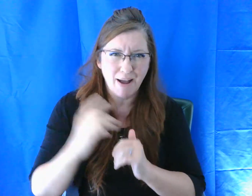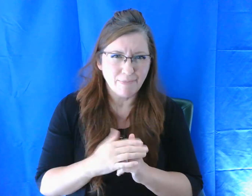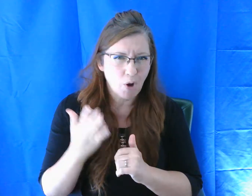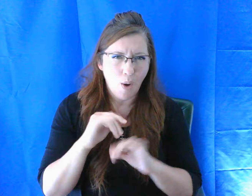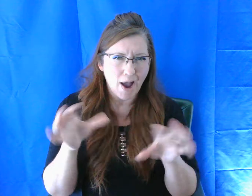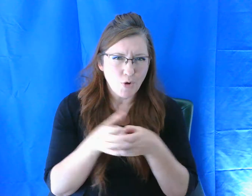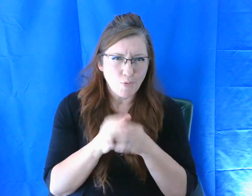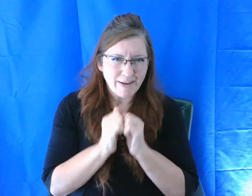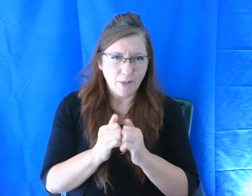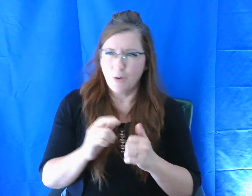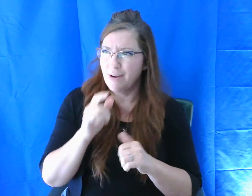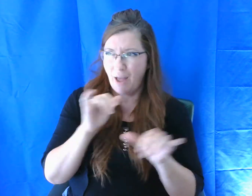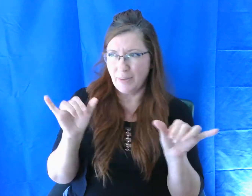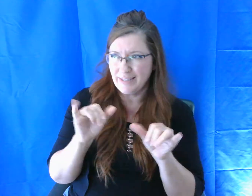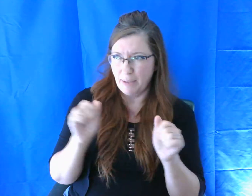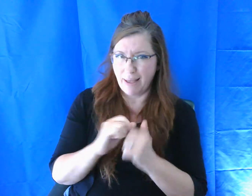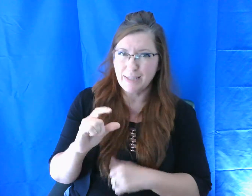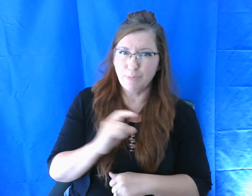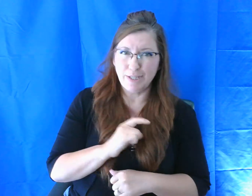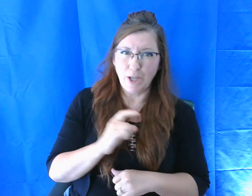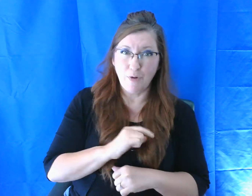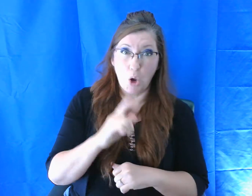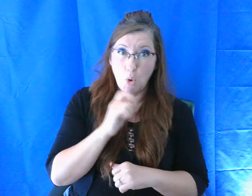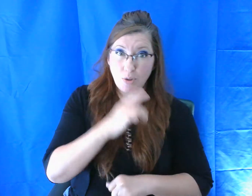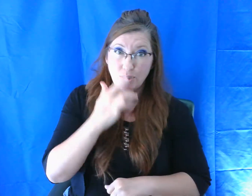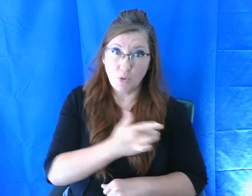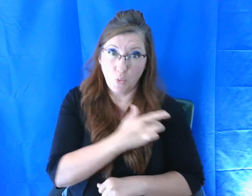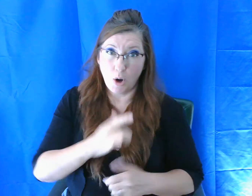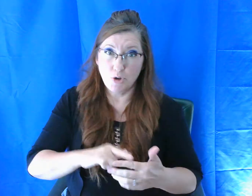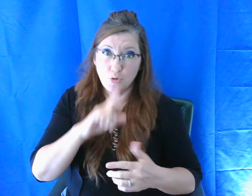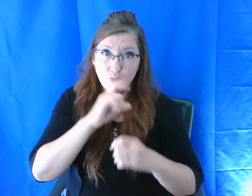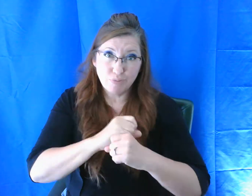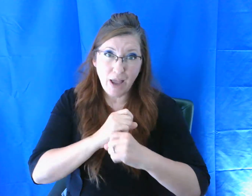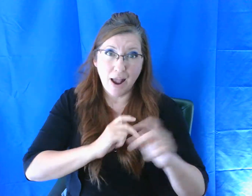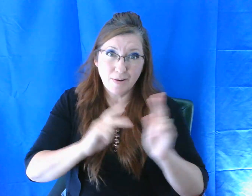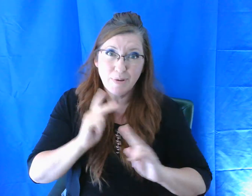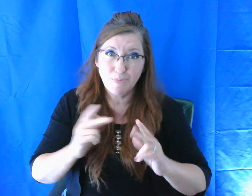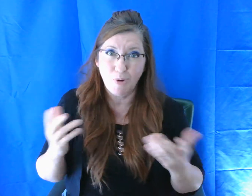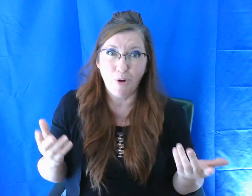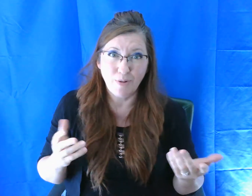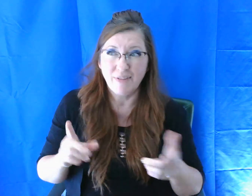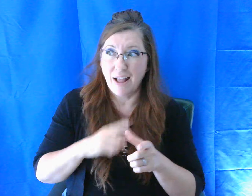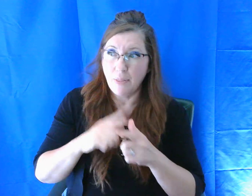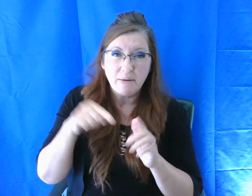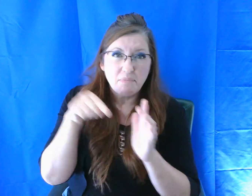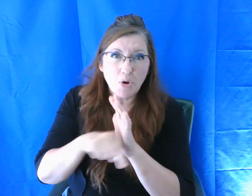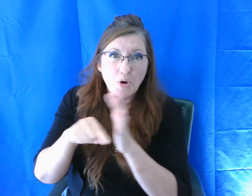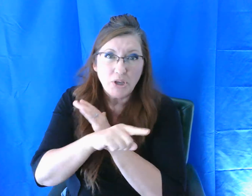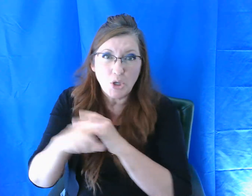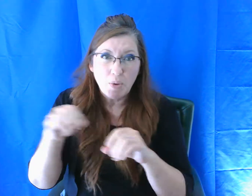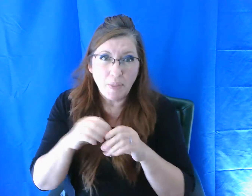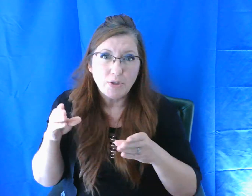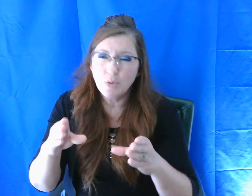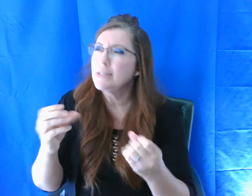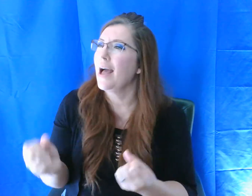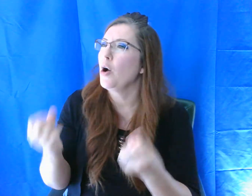it together. It's not the same as a police officer who's sworn to protect people. Murdering you in the streets. How many? I can't breathe. It